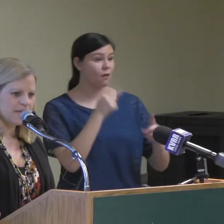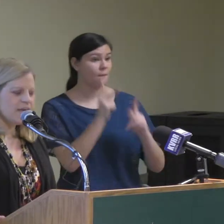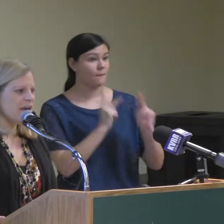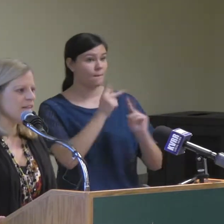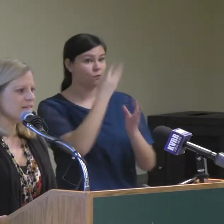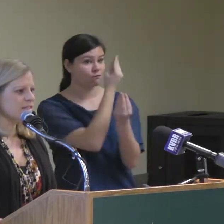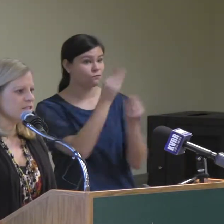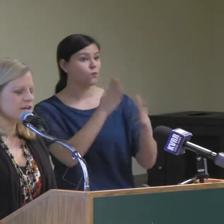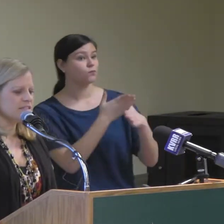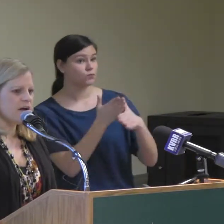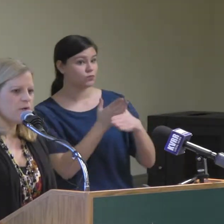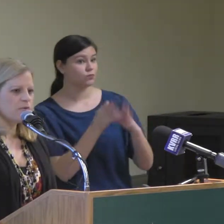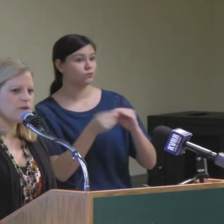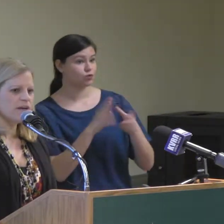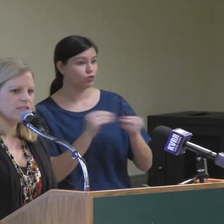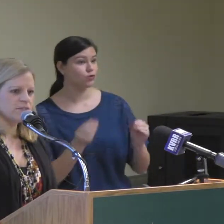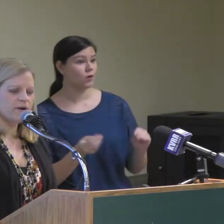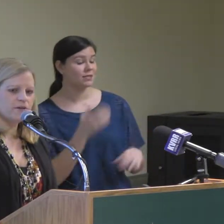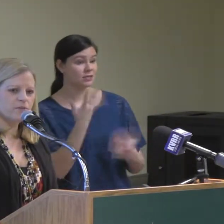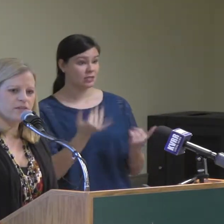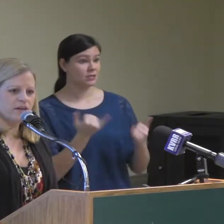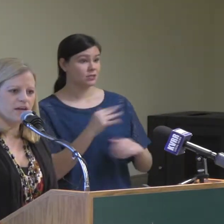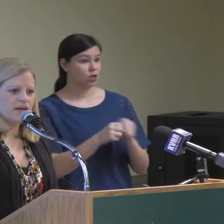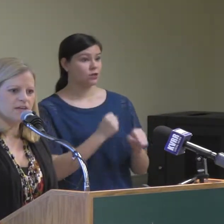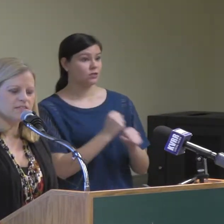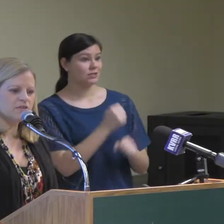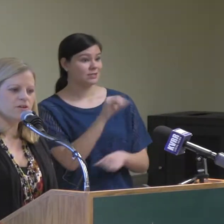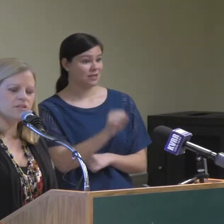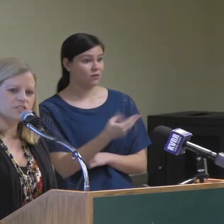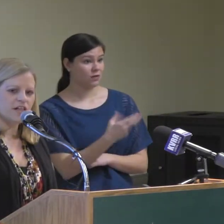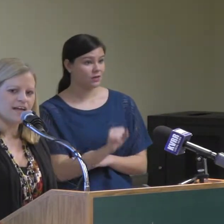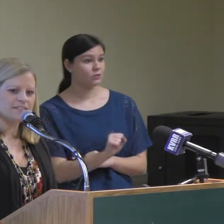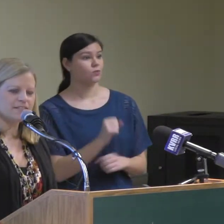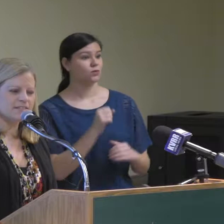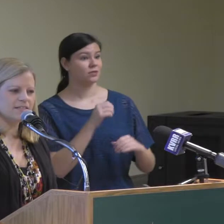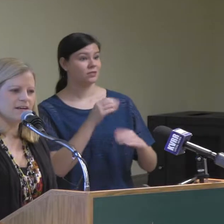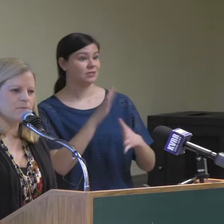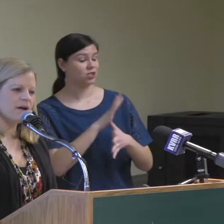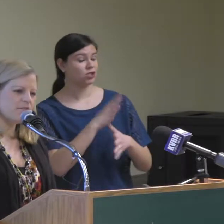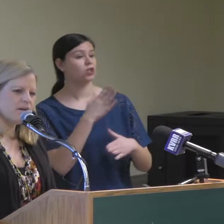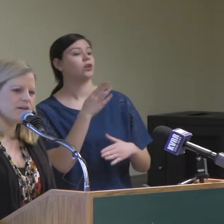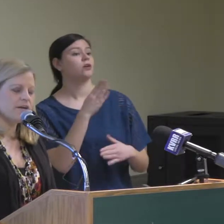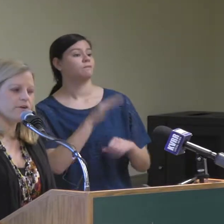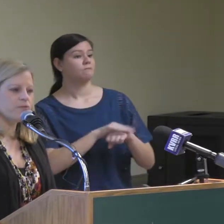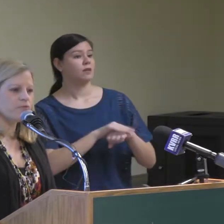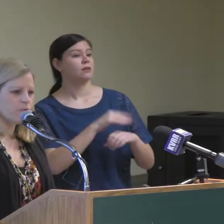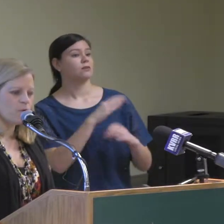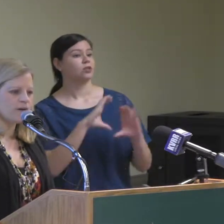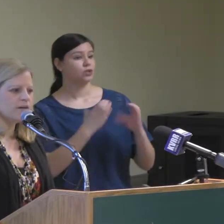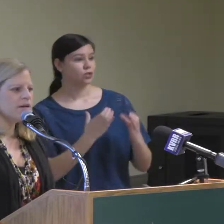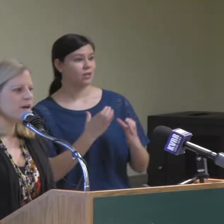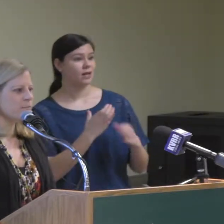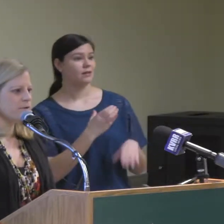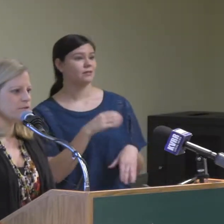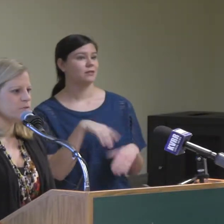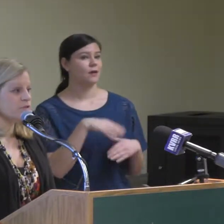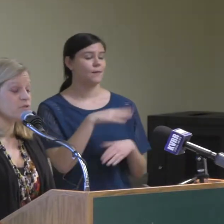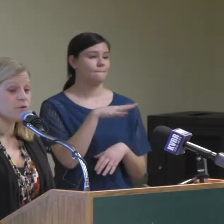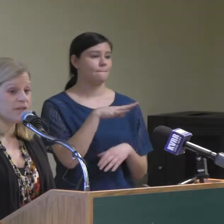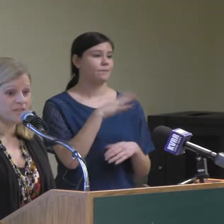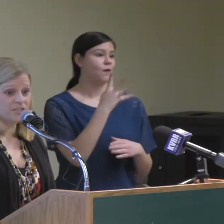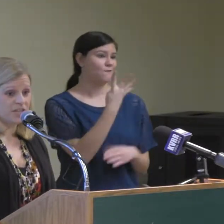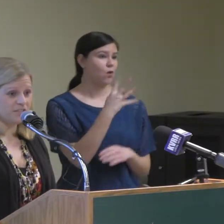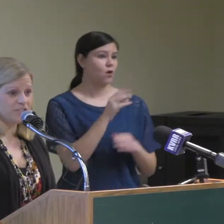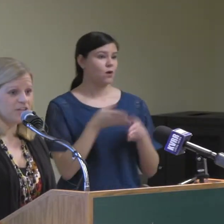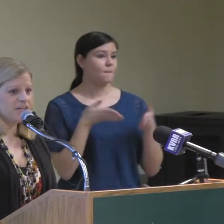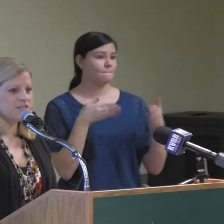stories. And this year at South, we actually partnered with a senior English class and did a modified narrative four approach with a